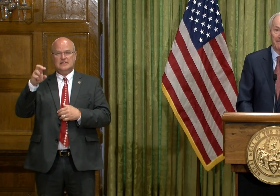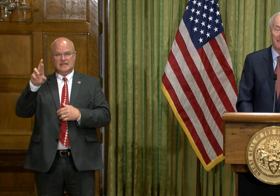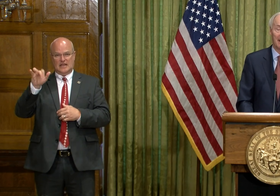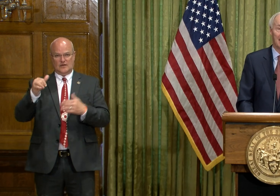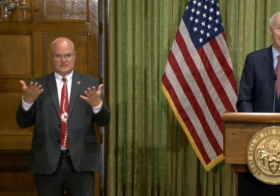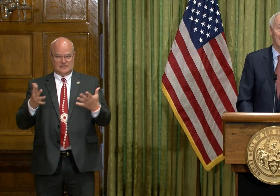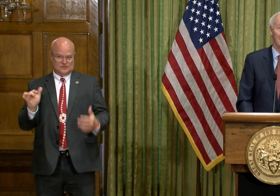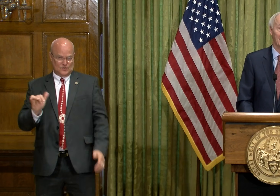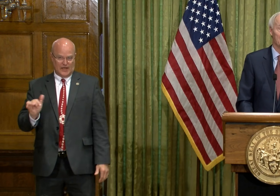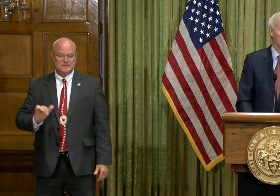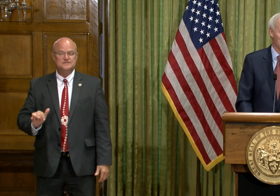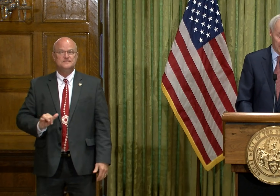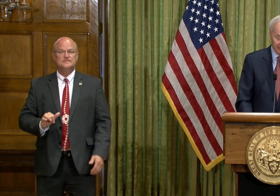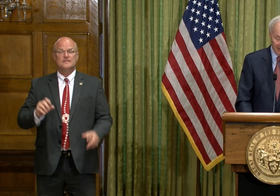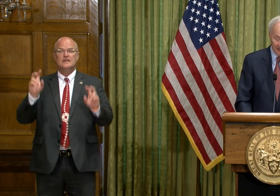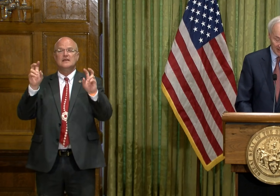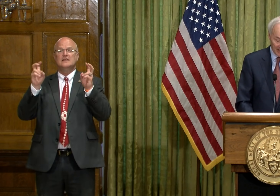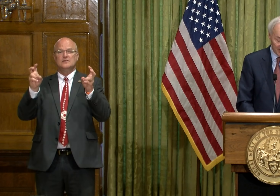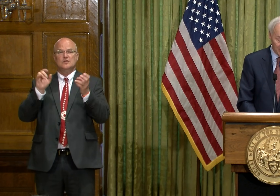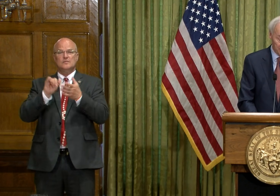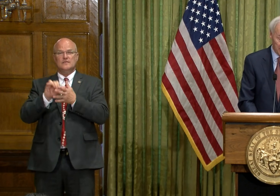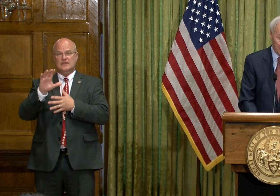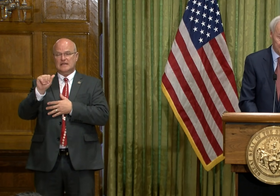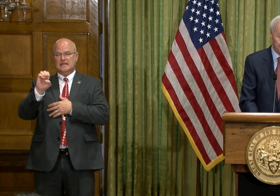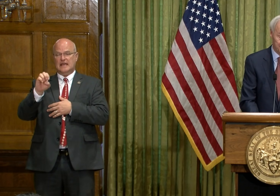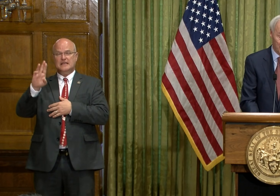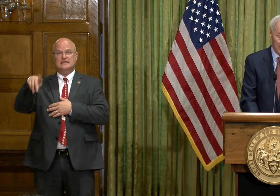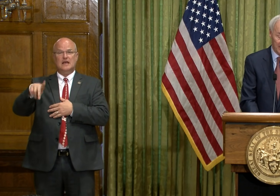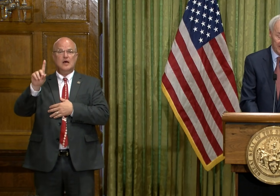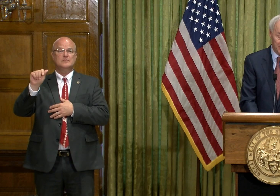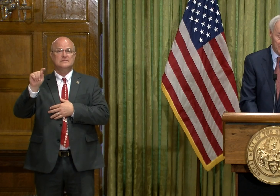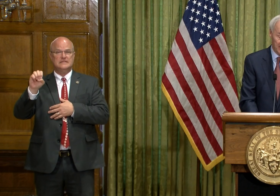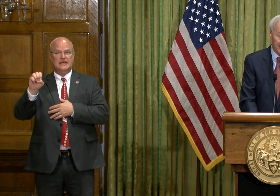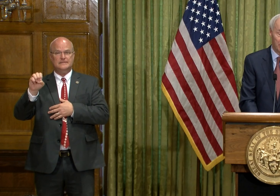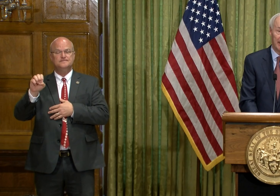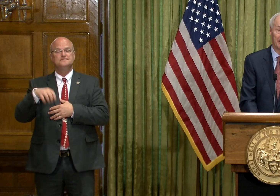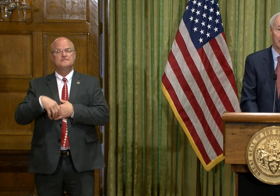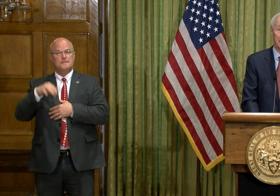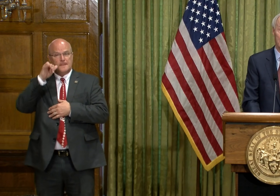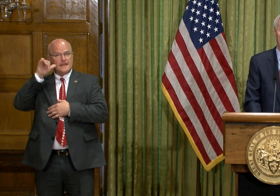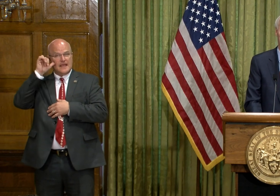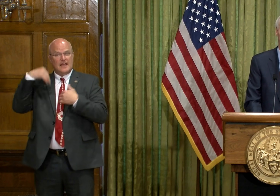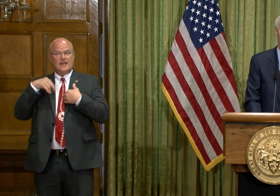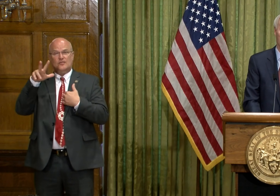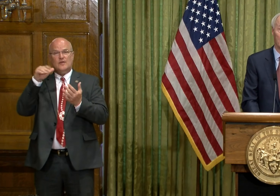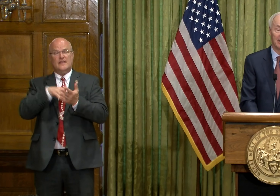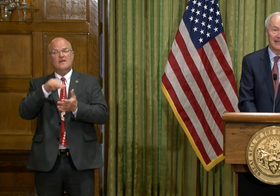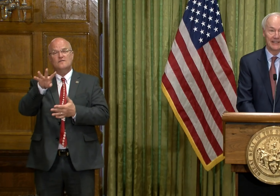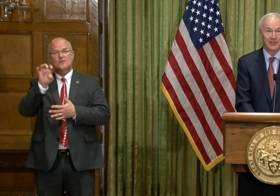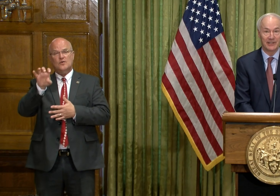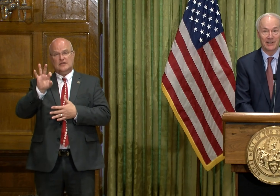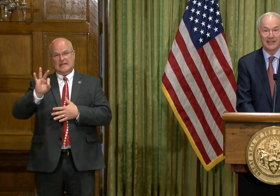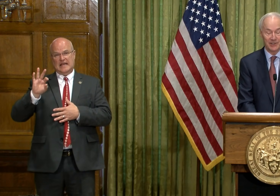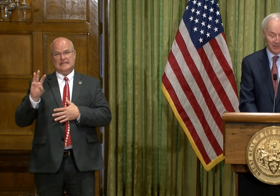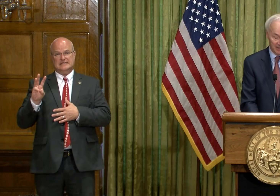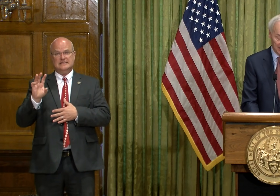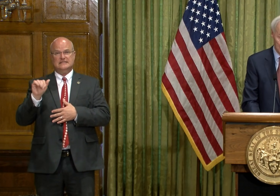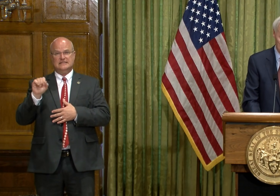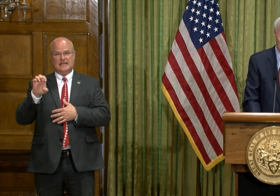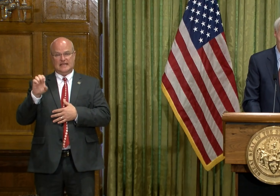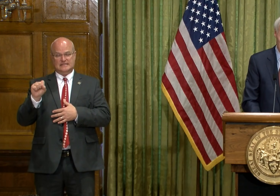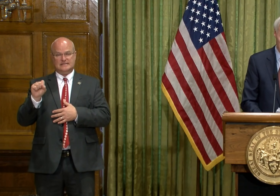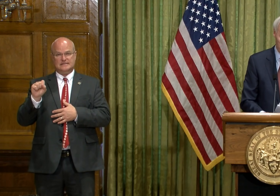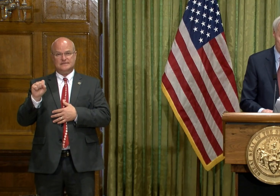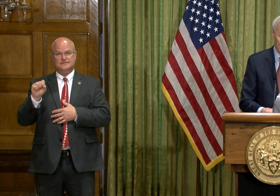as well. In terms of the case update, yesterday we had 3,496